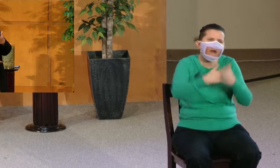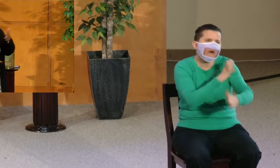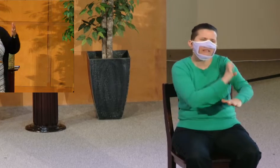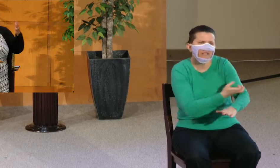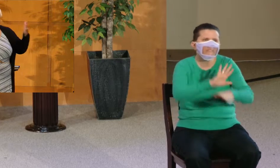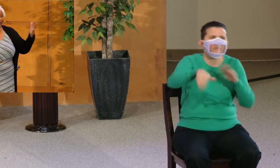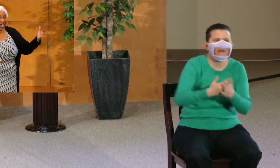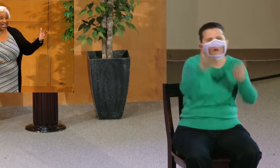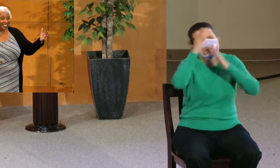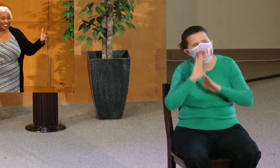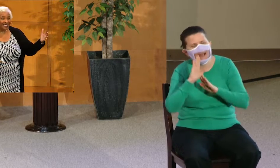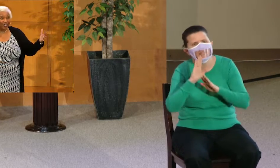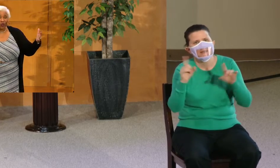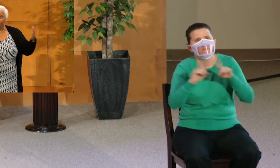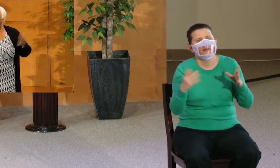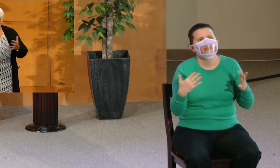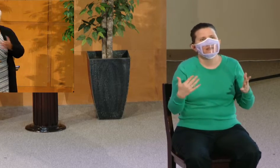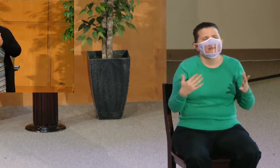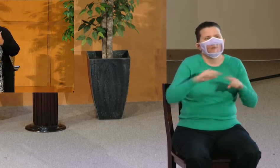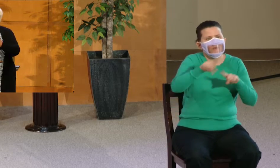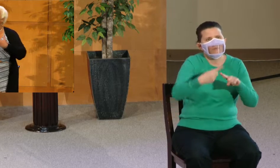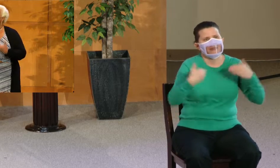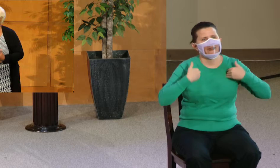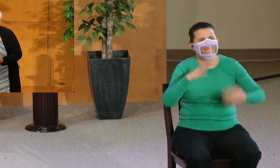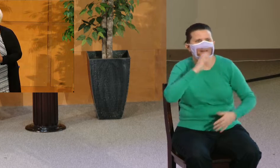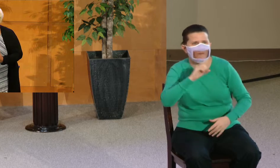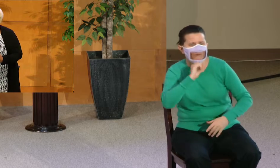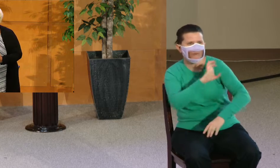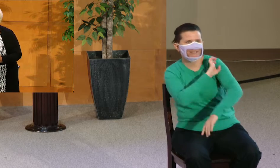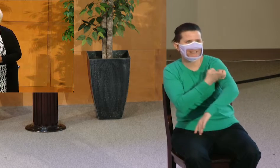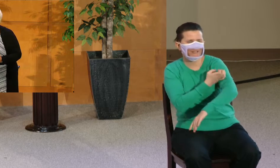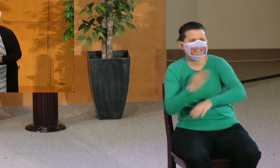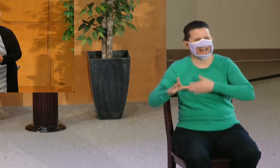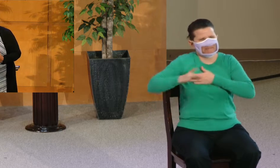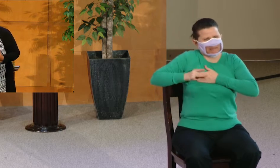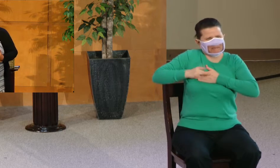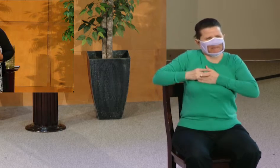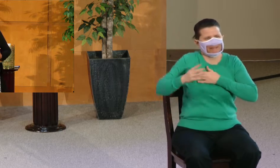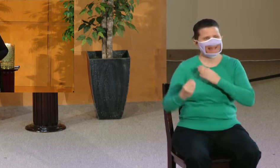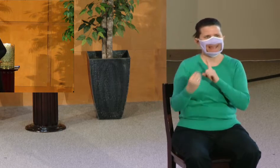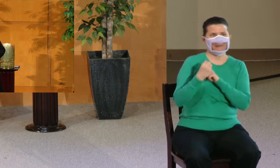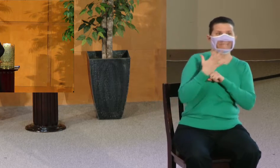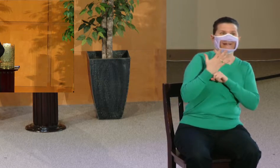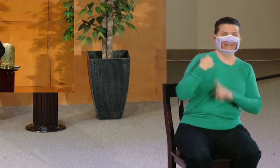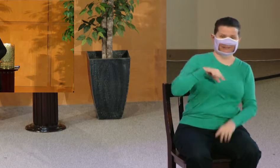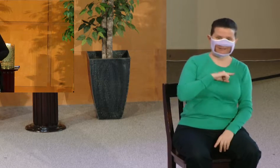blah, we get surprised when energy impacts us.